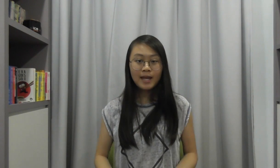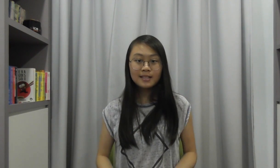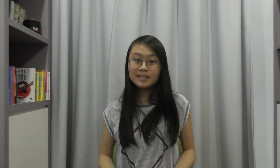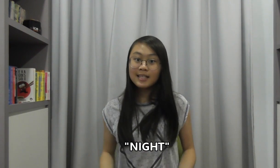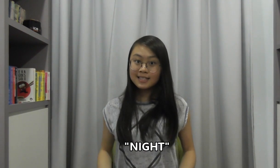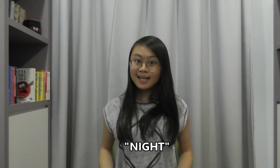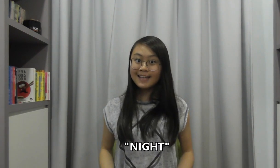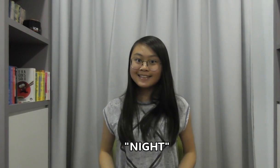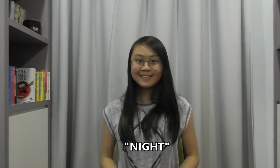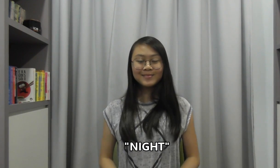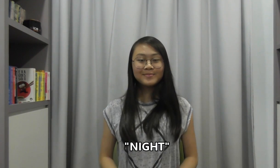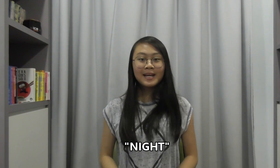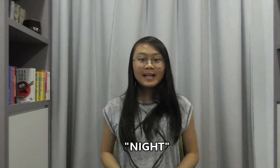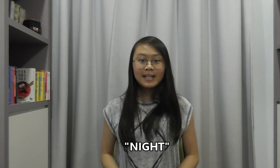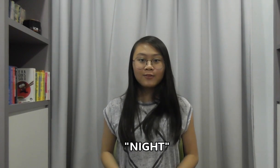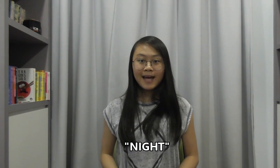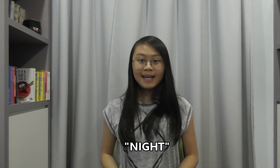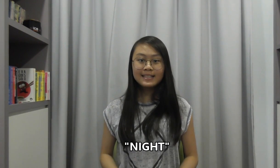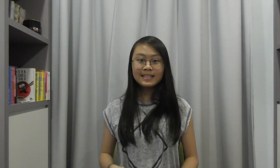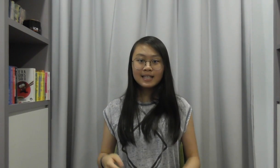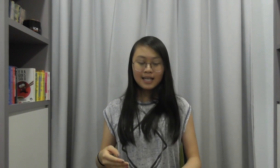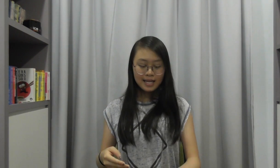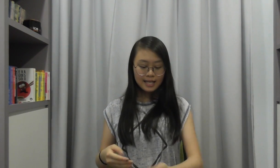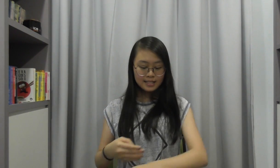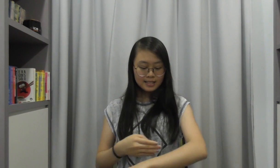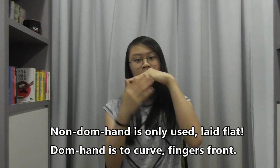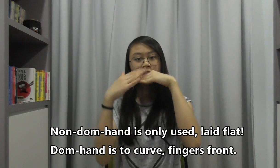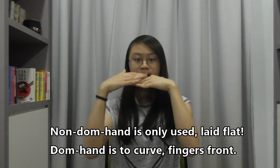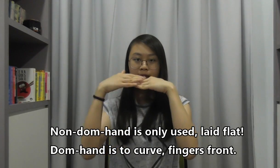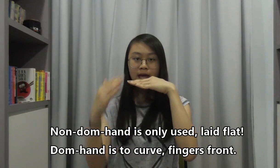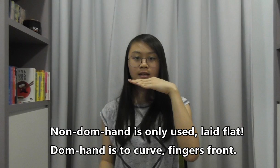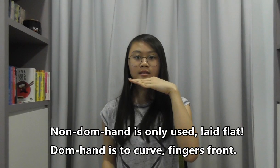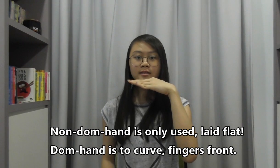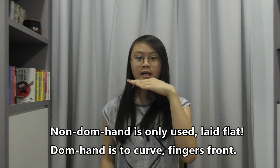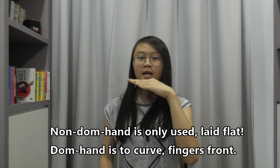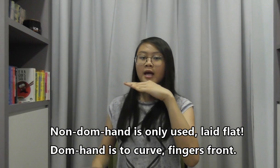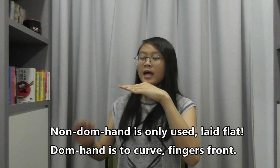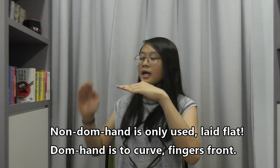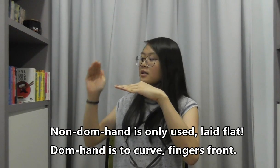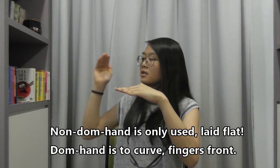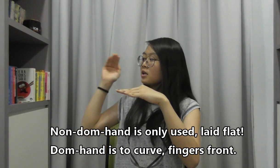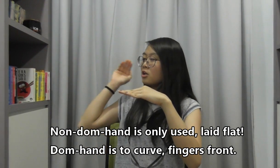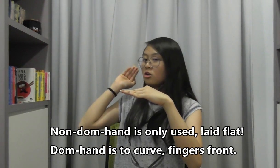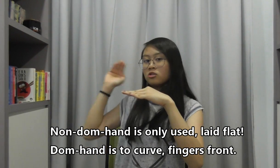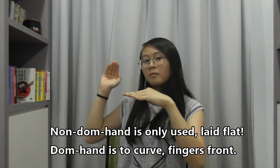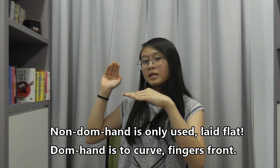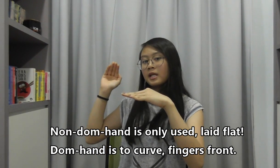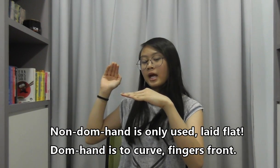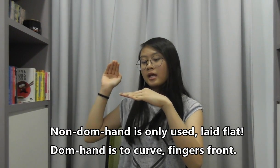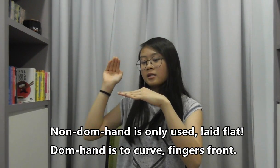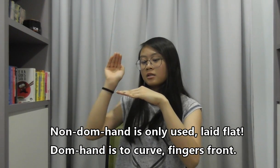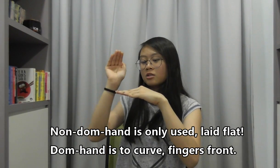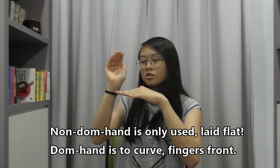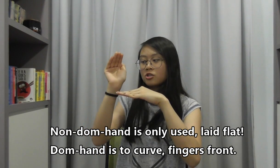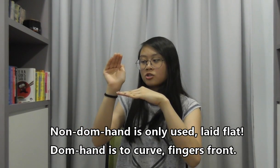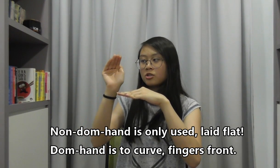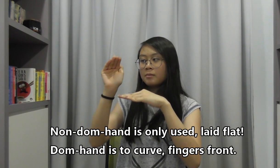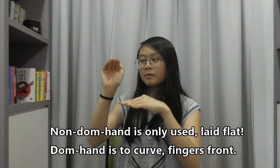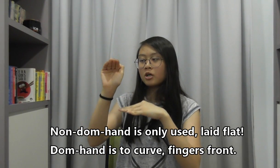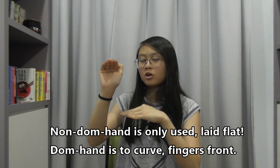Next is night. Now night is just the hand, and your dominant hand should be